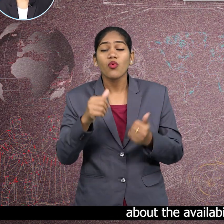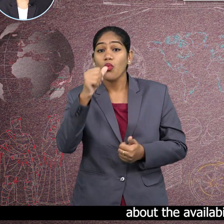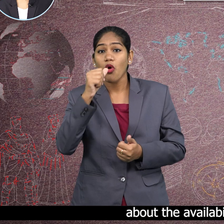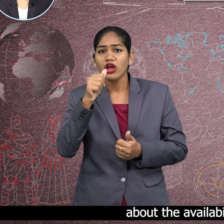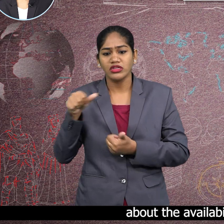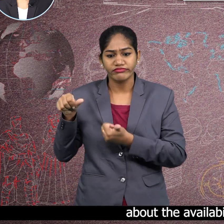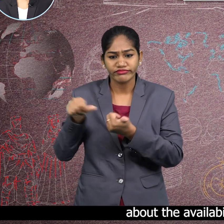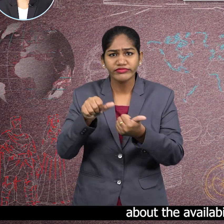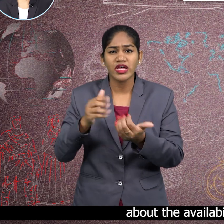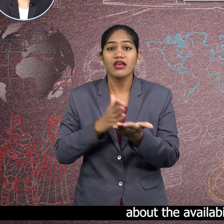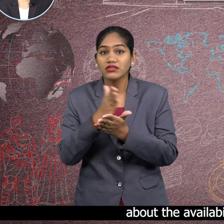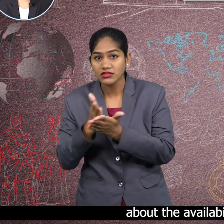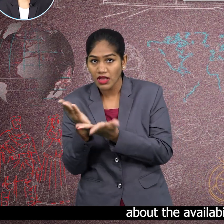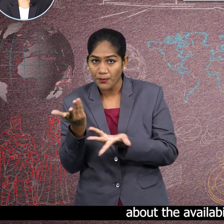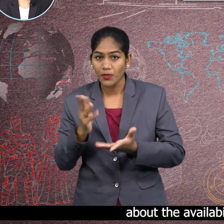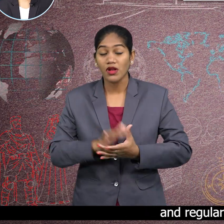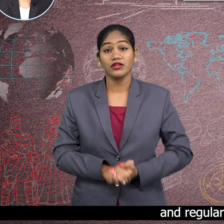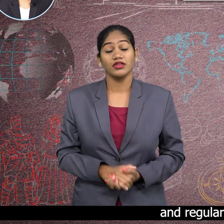water